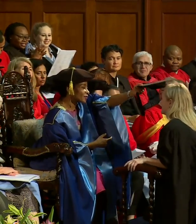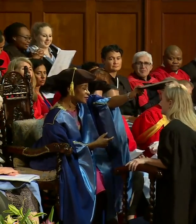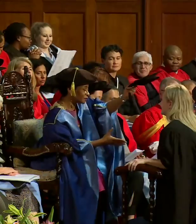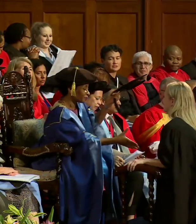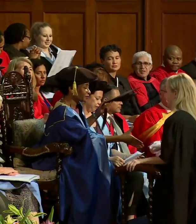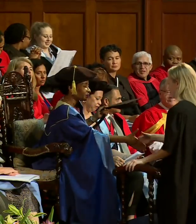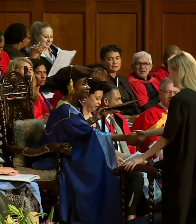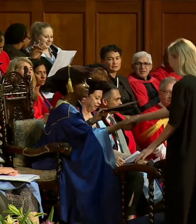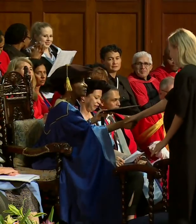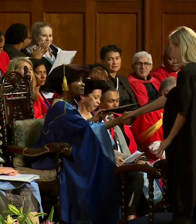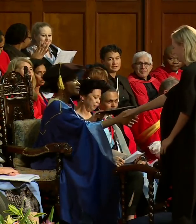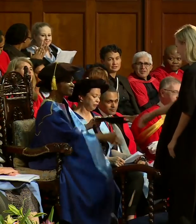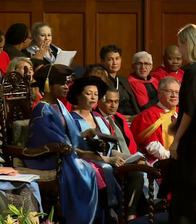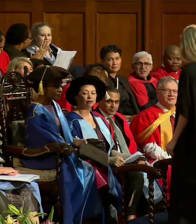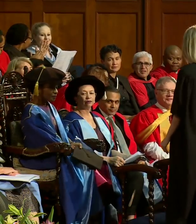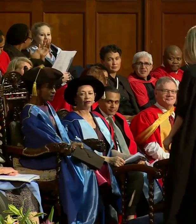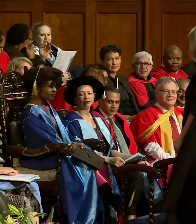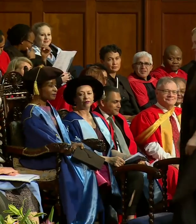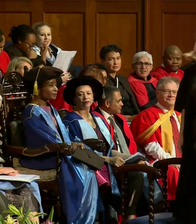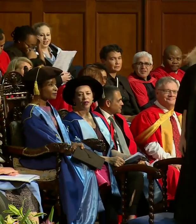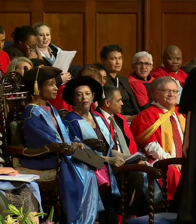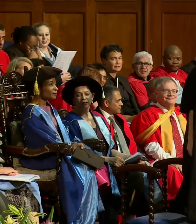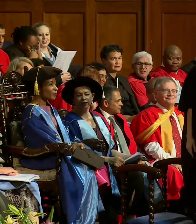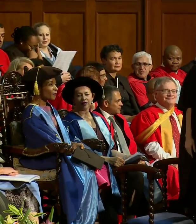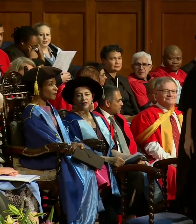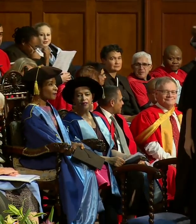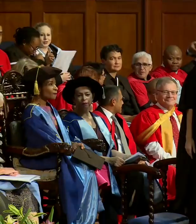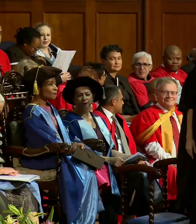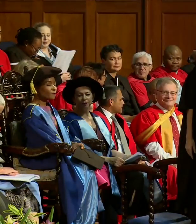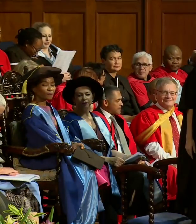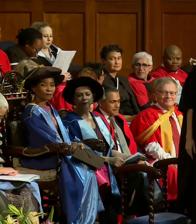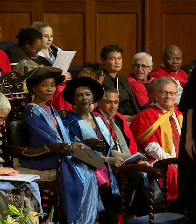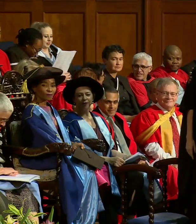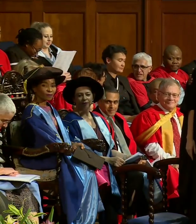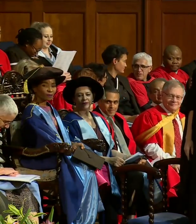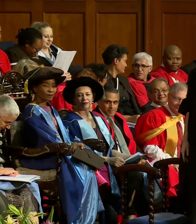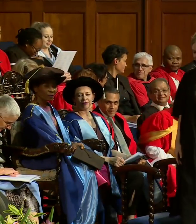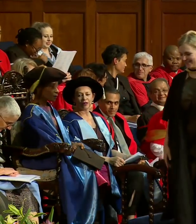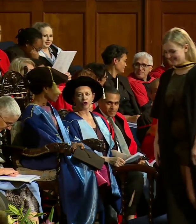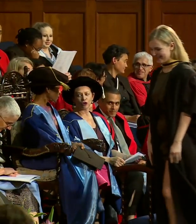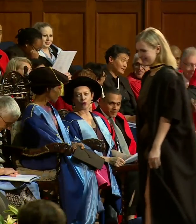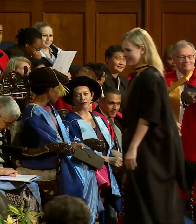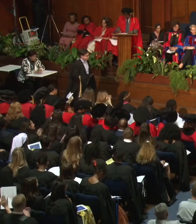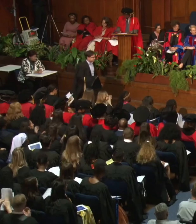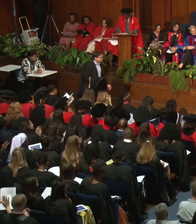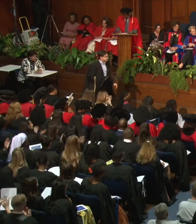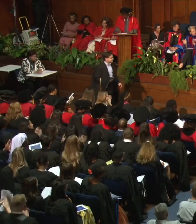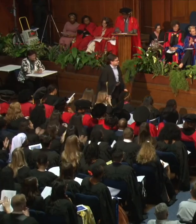Cum laude Joshua Davis.